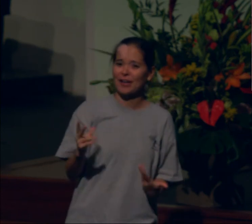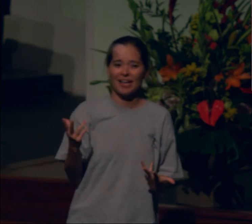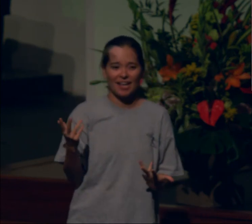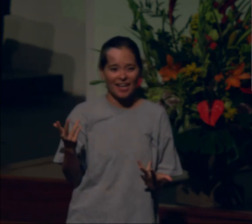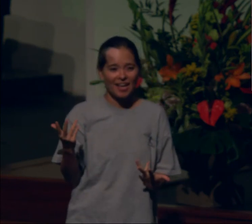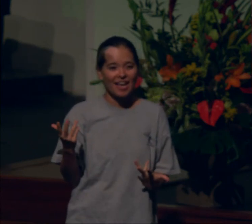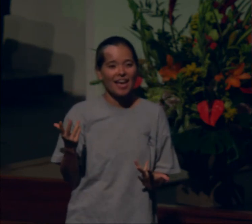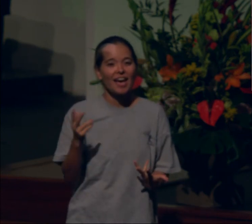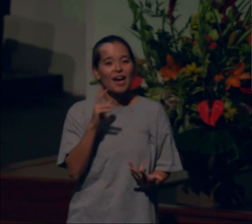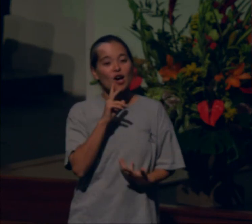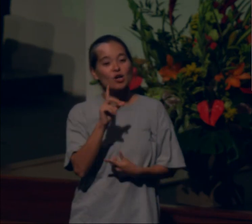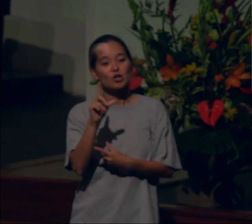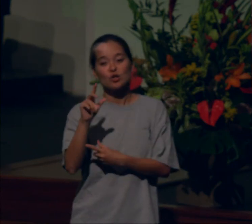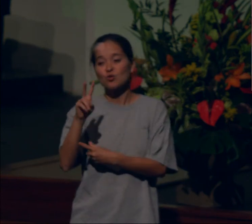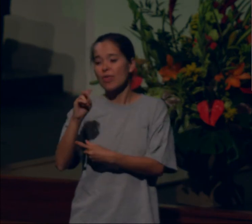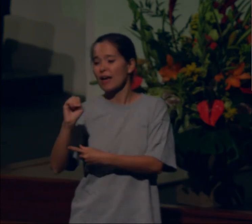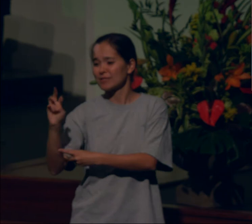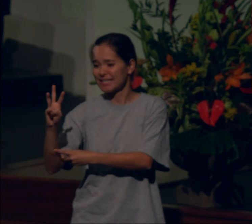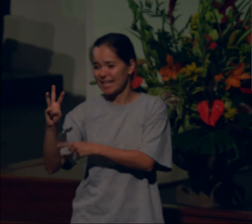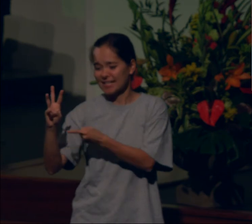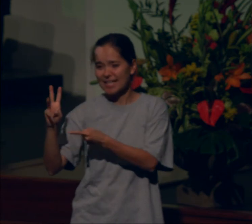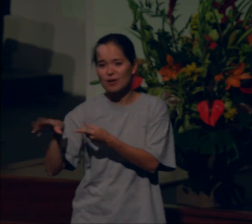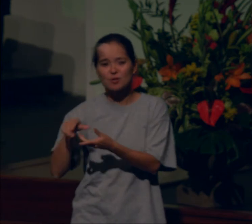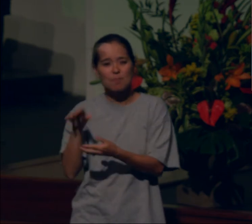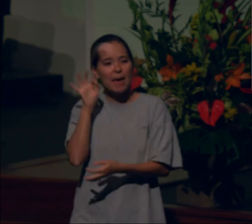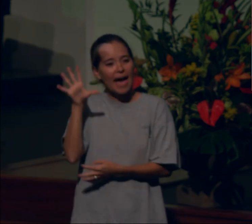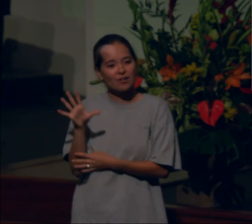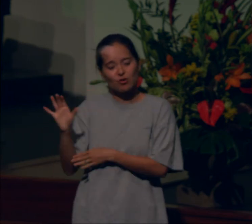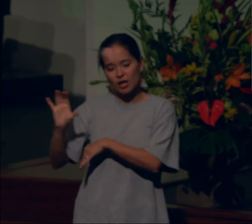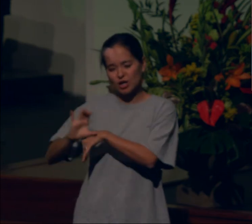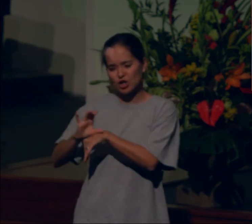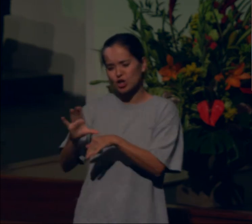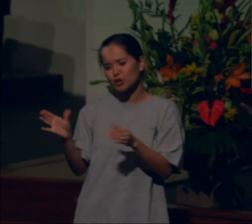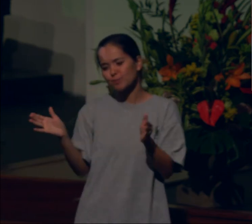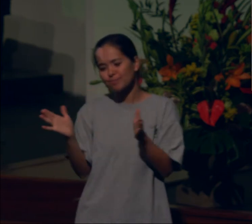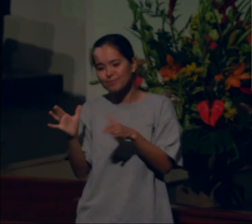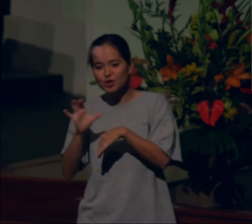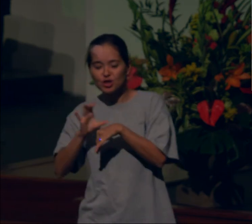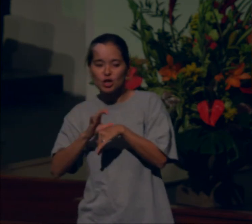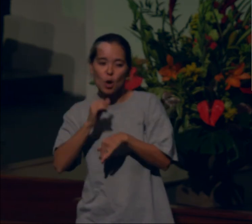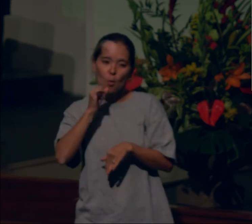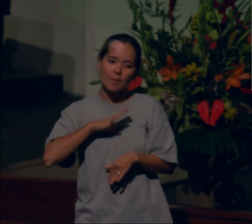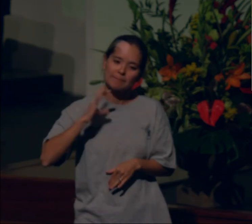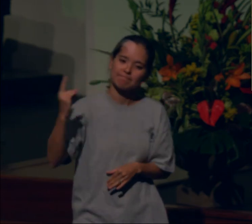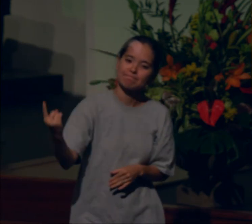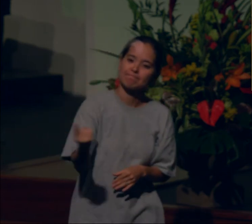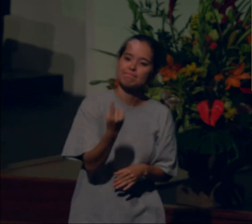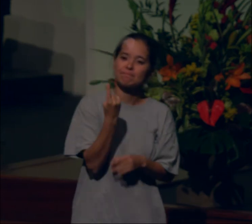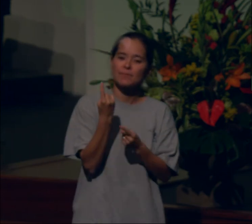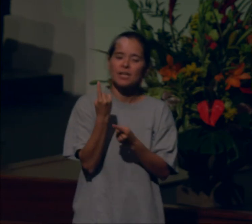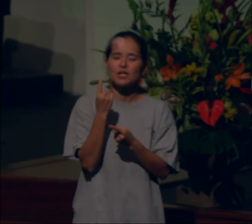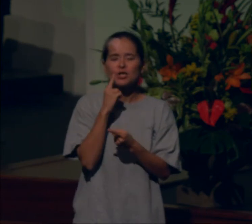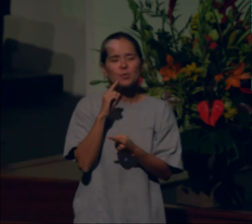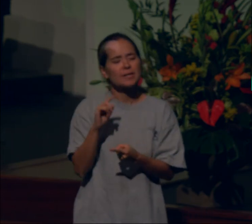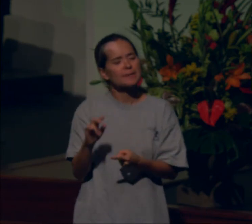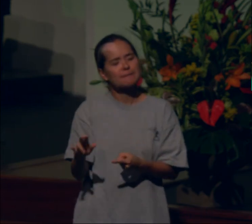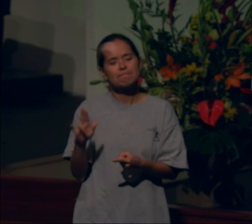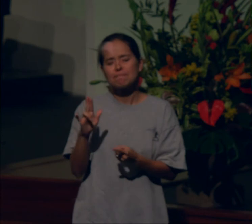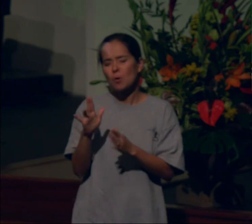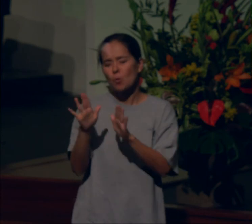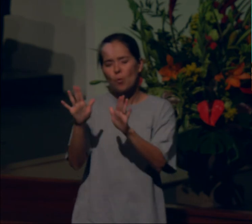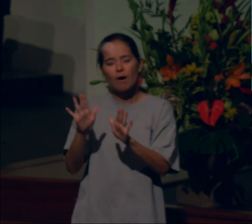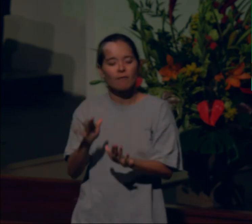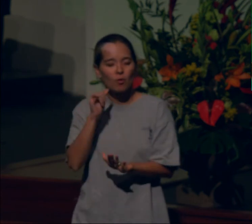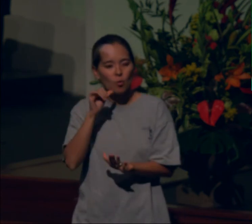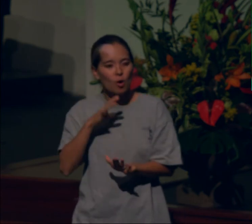in 2006, I was a pastor on staff at a church, and a little old godly lady came up to me. She was a saint of God, white-headed and